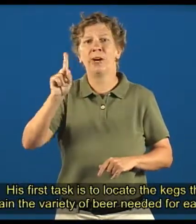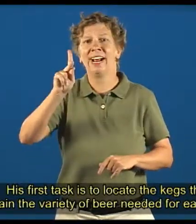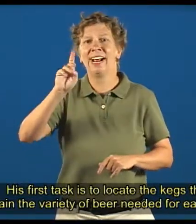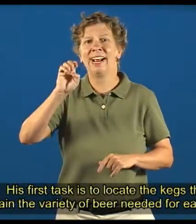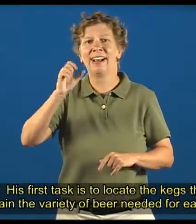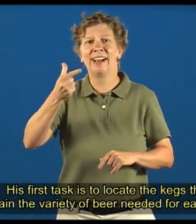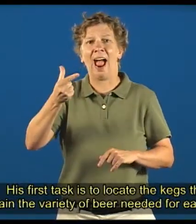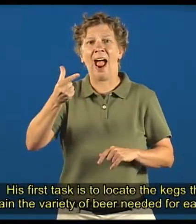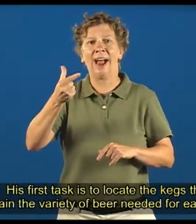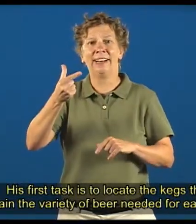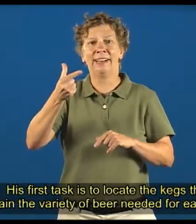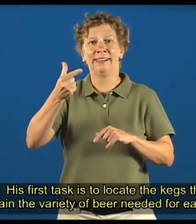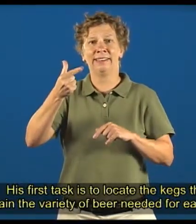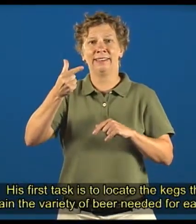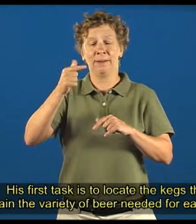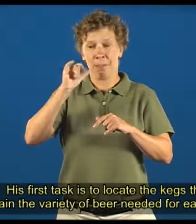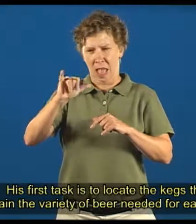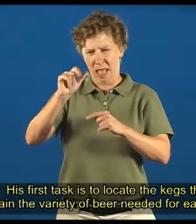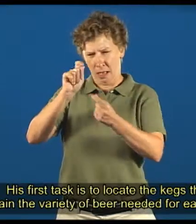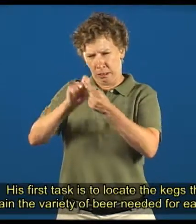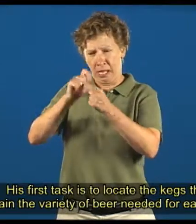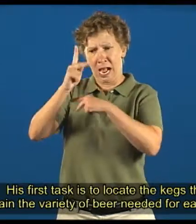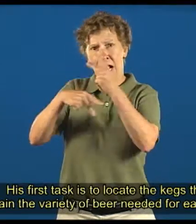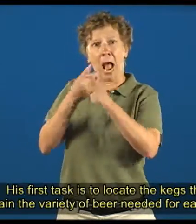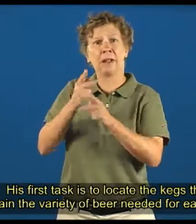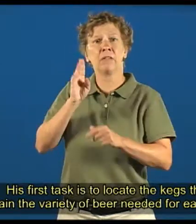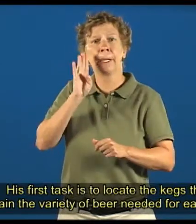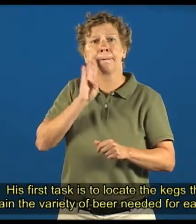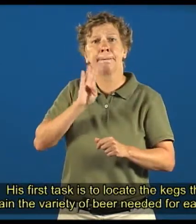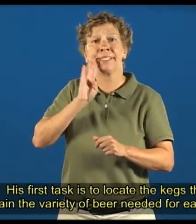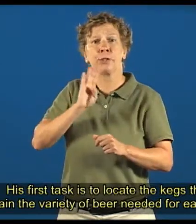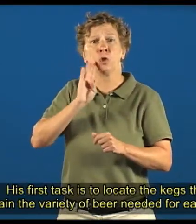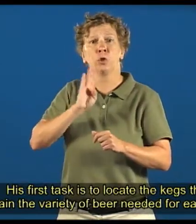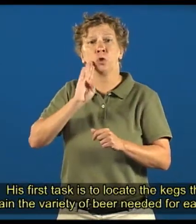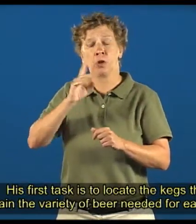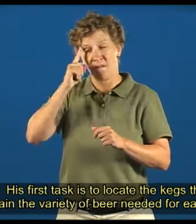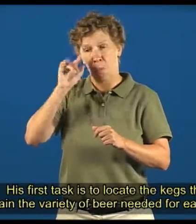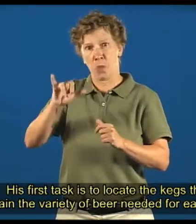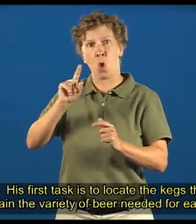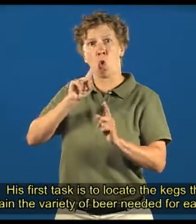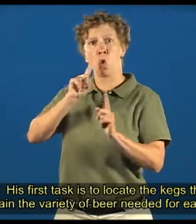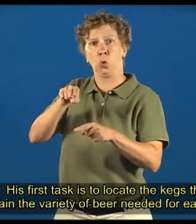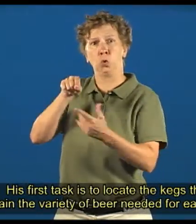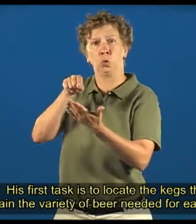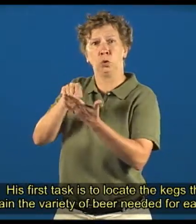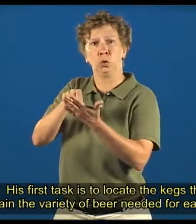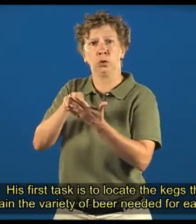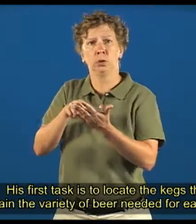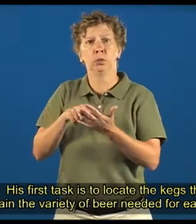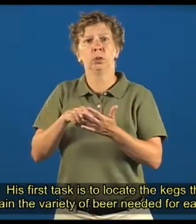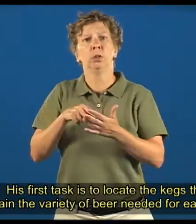His first task is to locate the kegs that contain the variety of beer needed for each order.